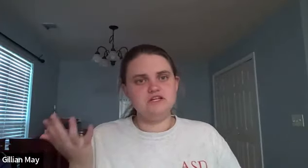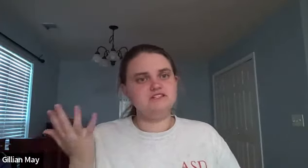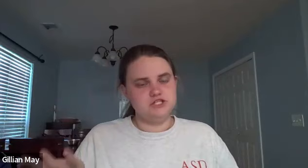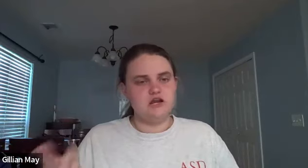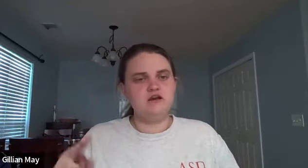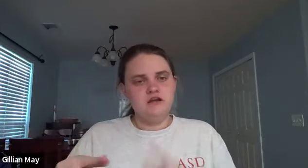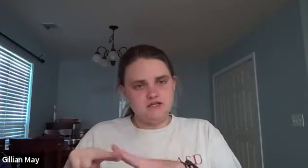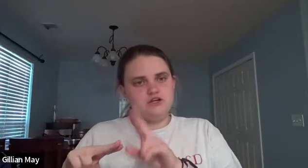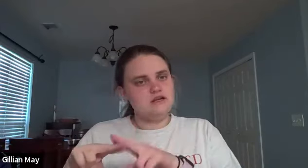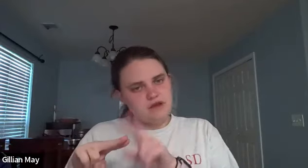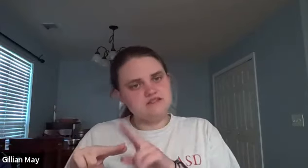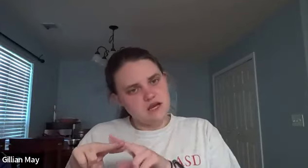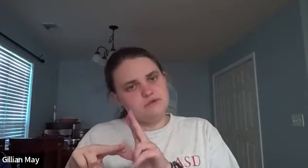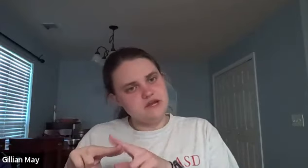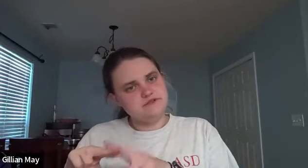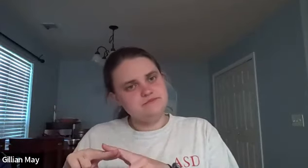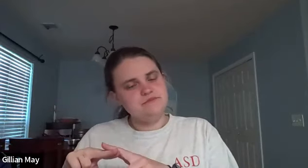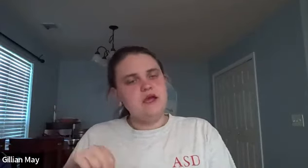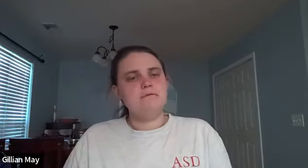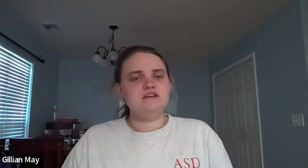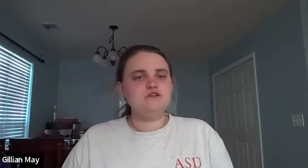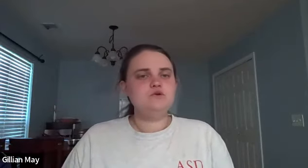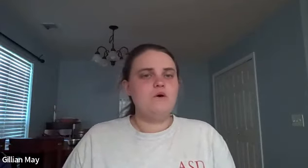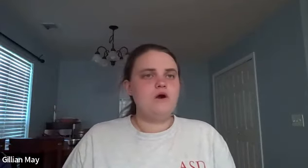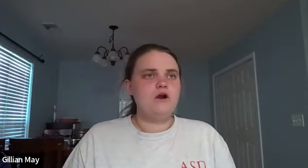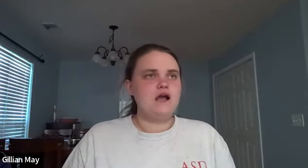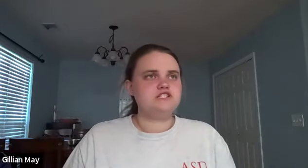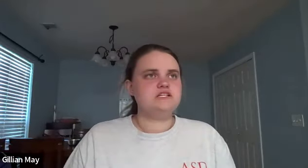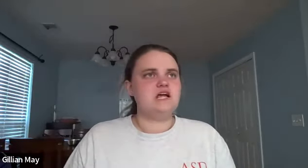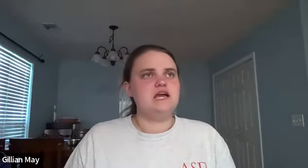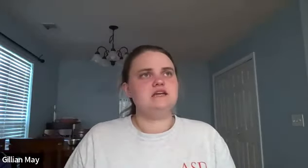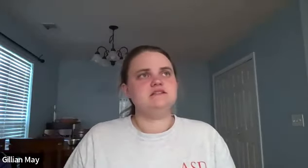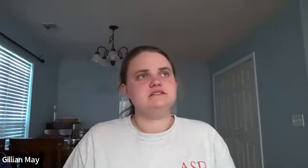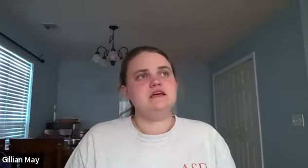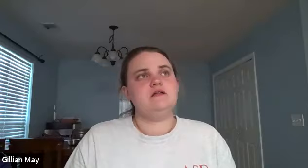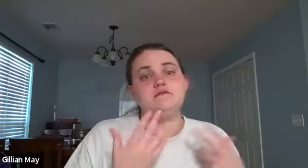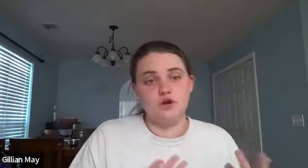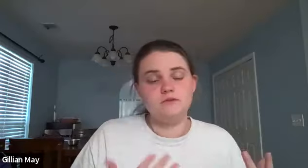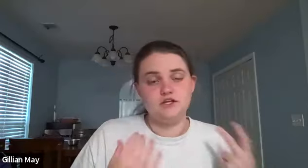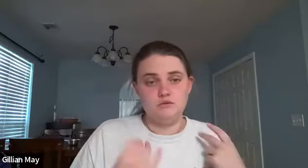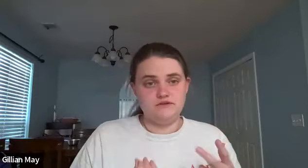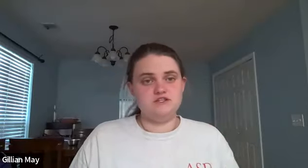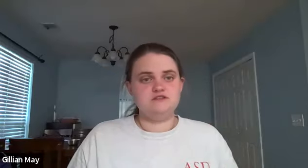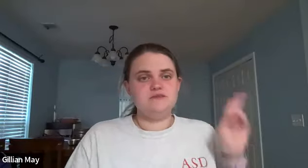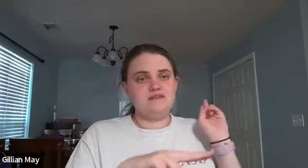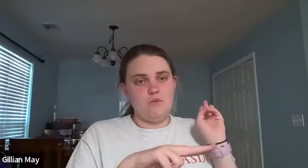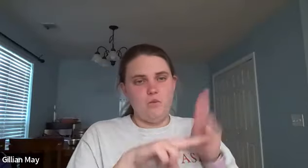object, a chair, you're going to bounce it a couple times. But if you are actually like telling a verb, like you want them to do something, that one